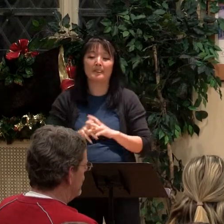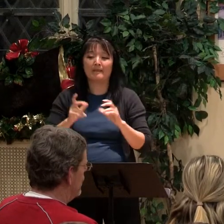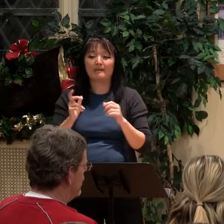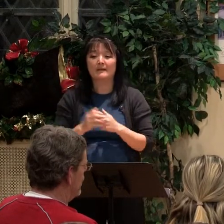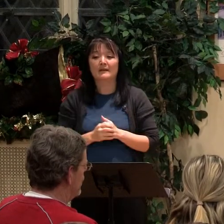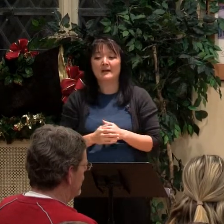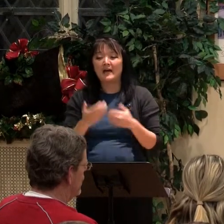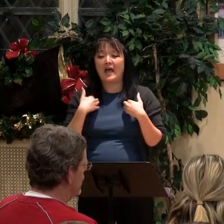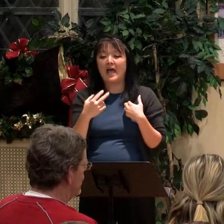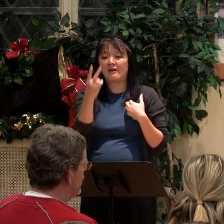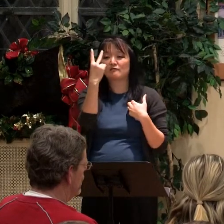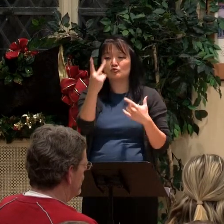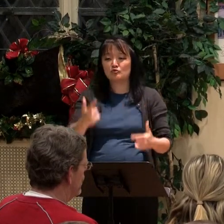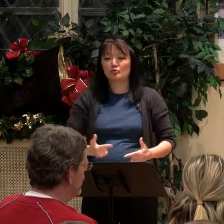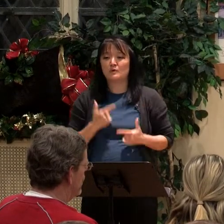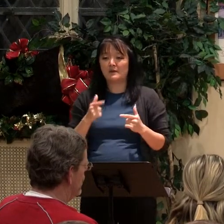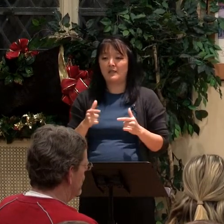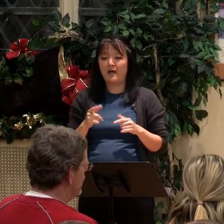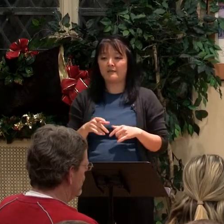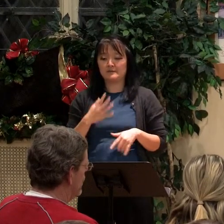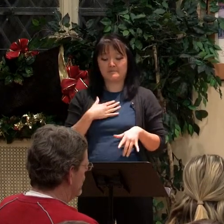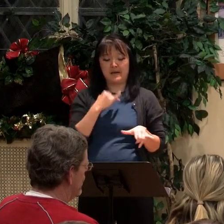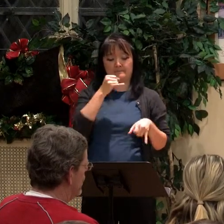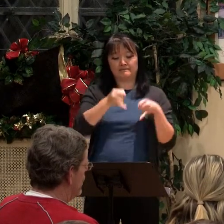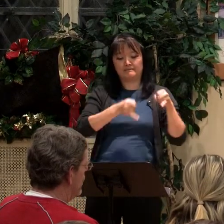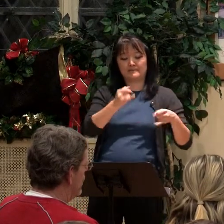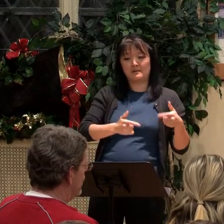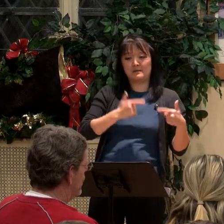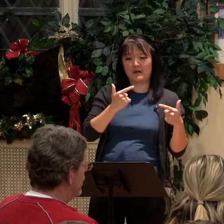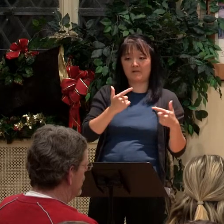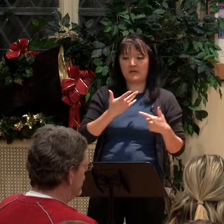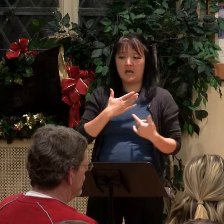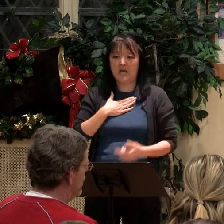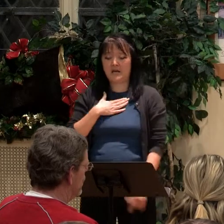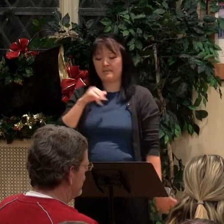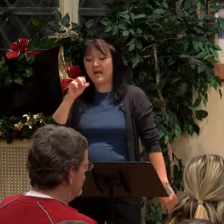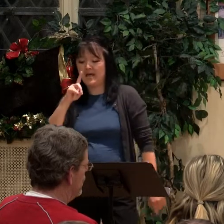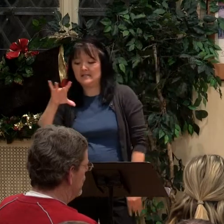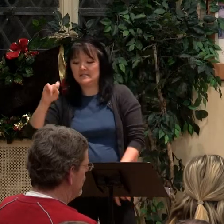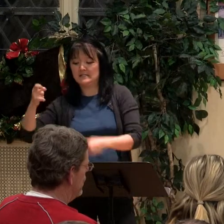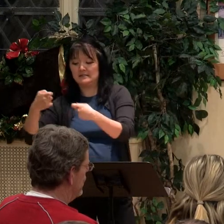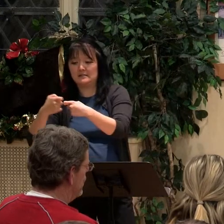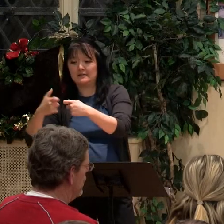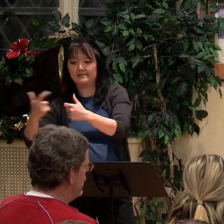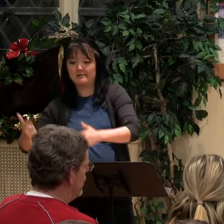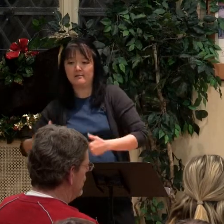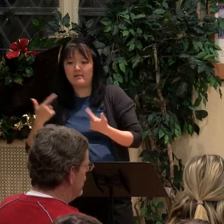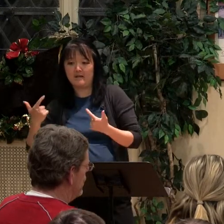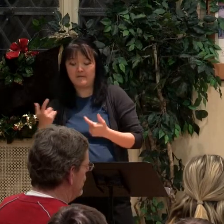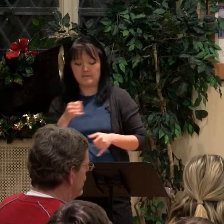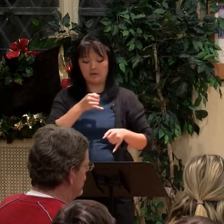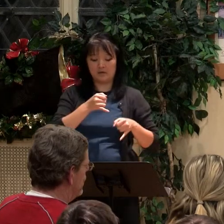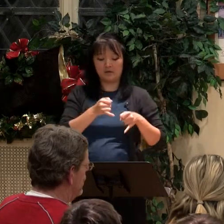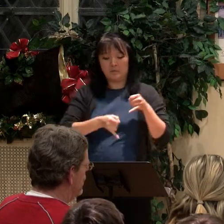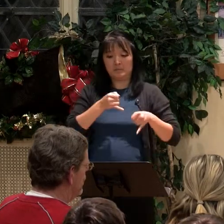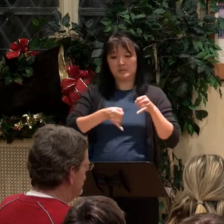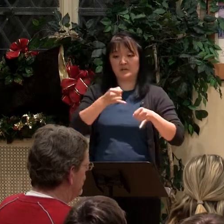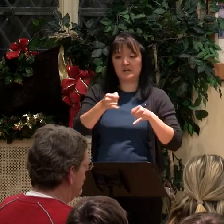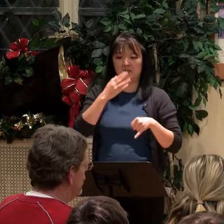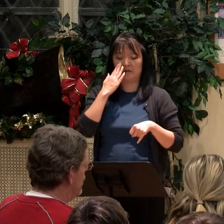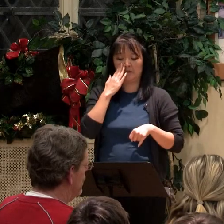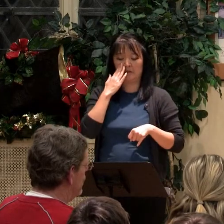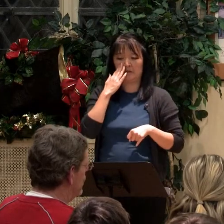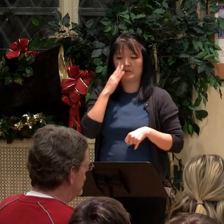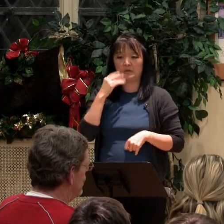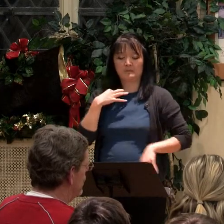I have two lives, my stilettos life and my Adidas Samba's life. My stilettos strut down runways